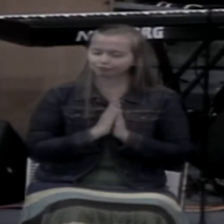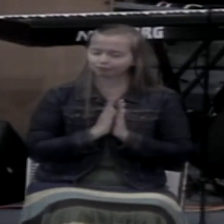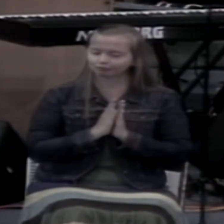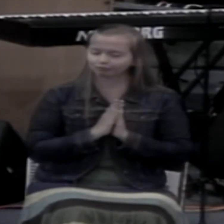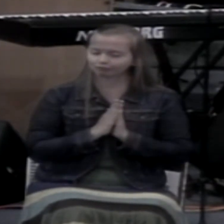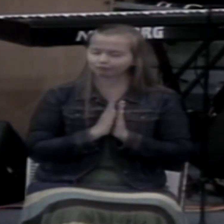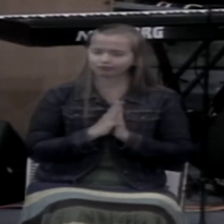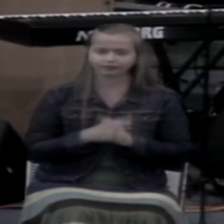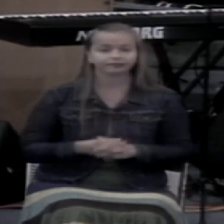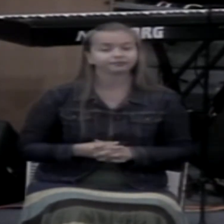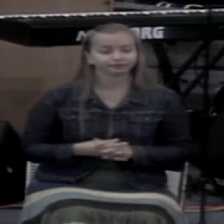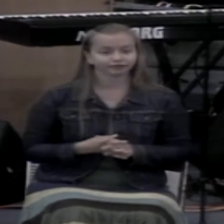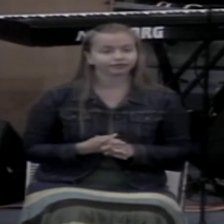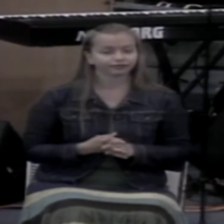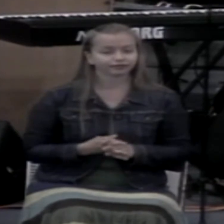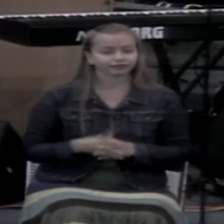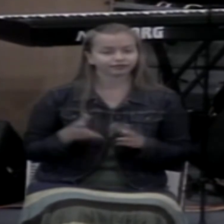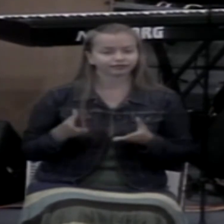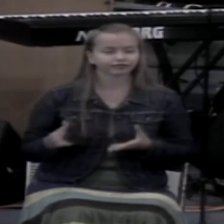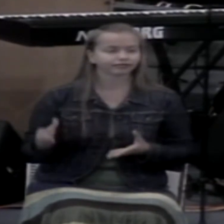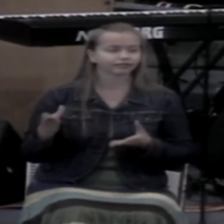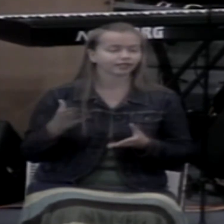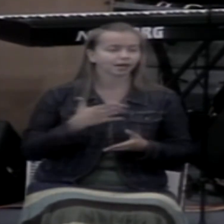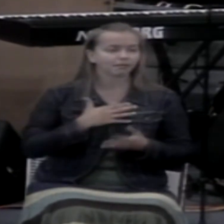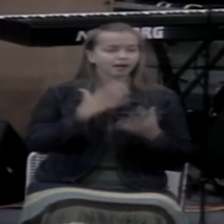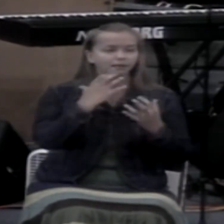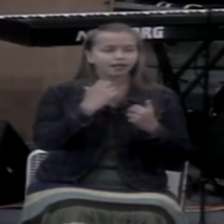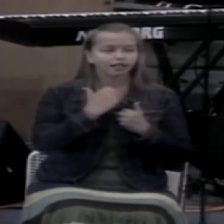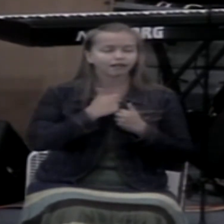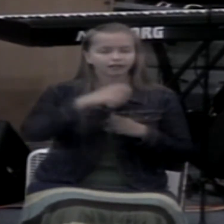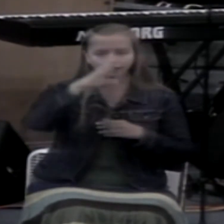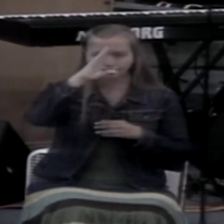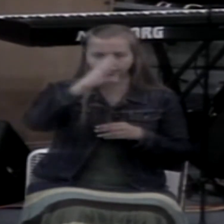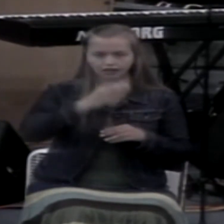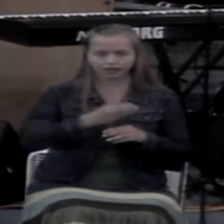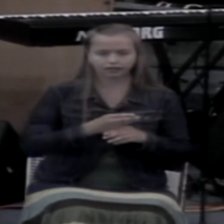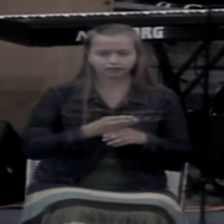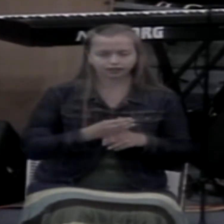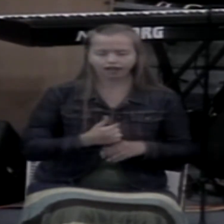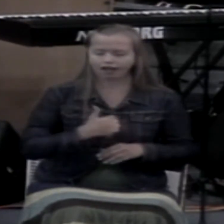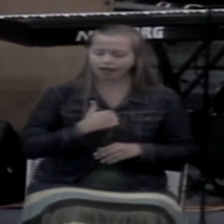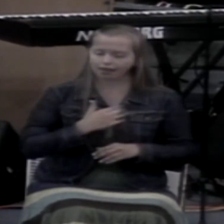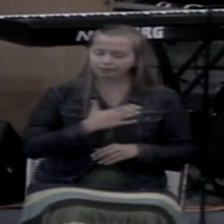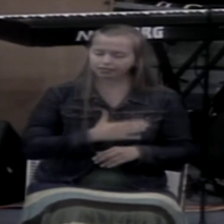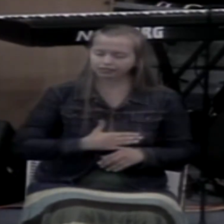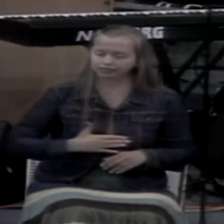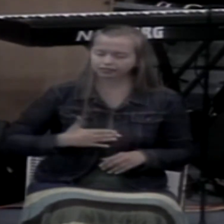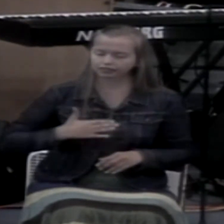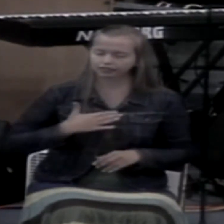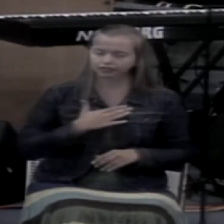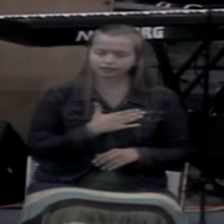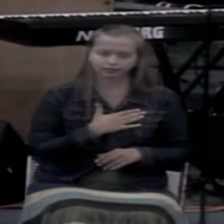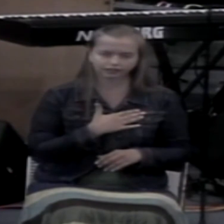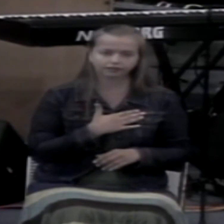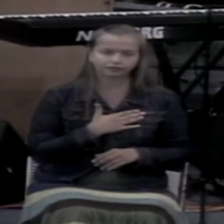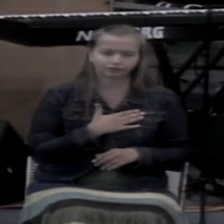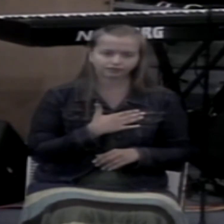Then when they falsely accused Jesus and it's time for him to go to the cross, he stood there before Pontius Pilate.